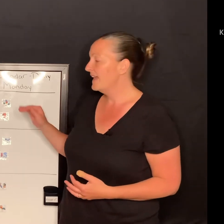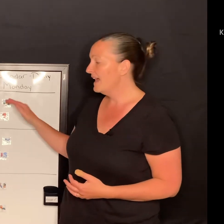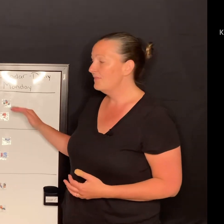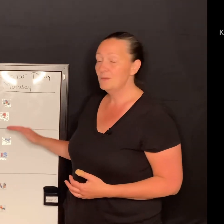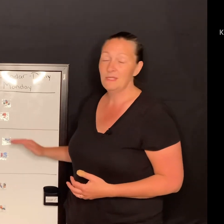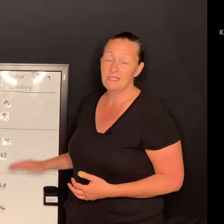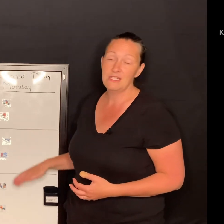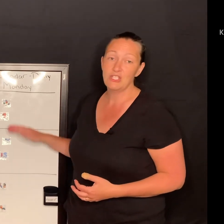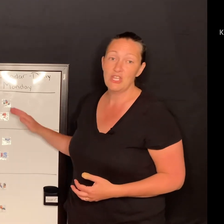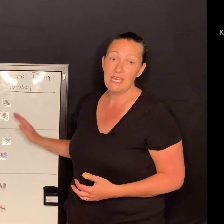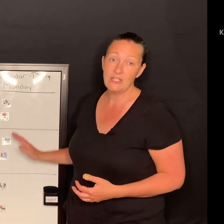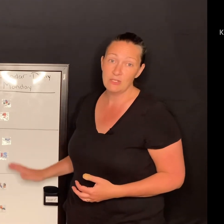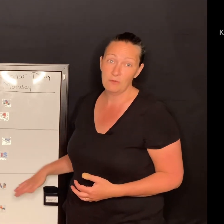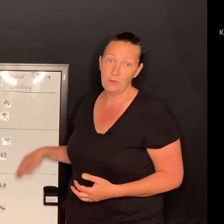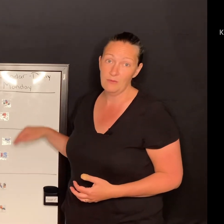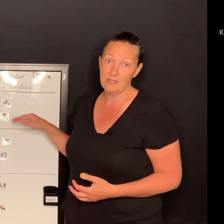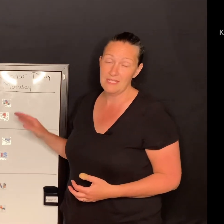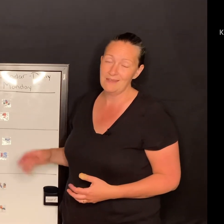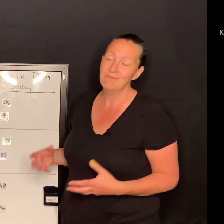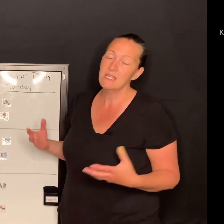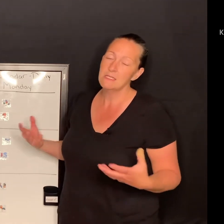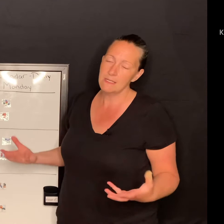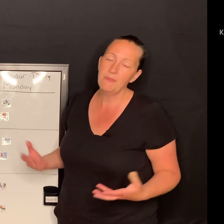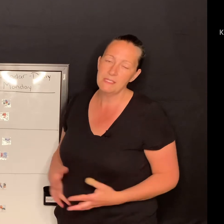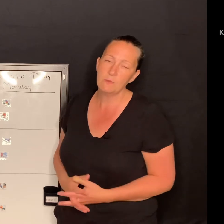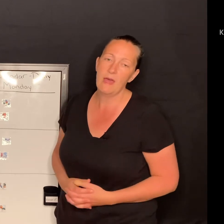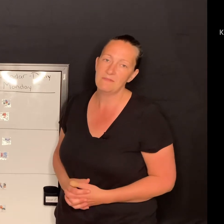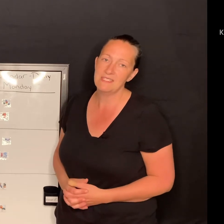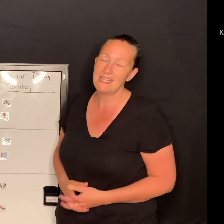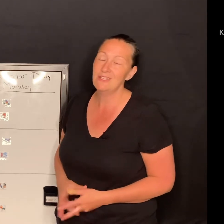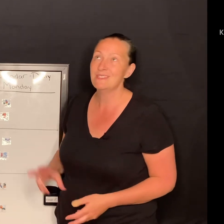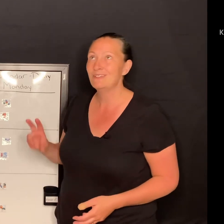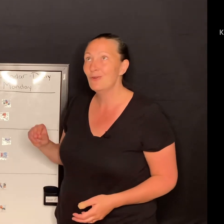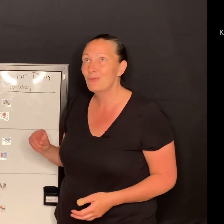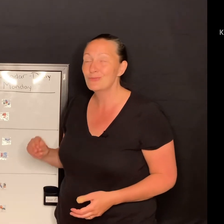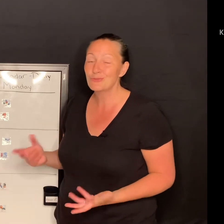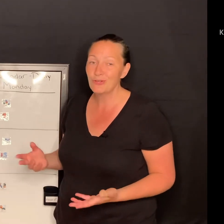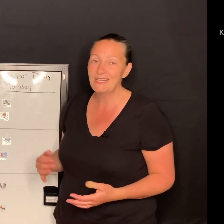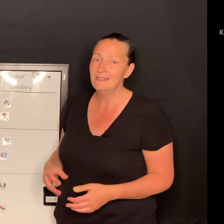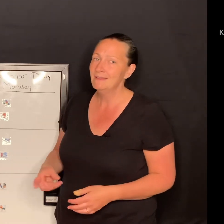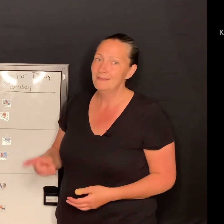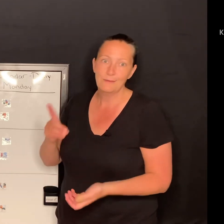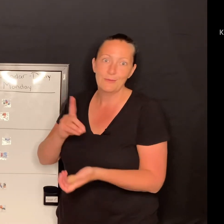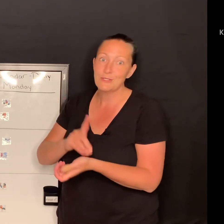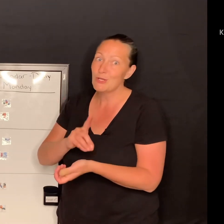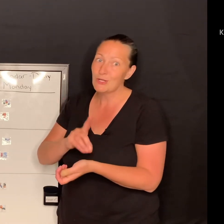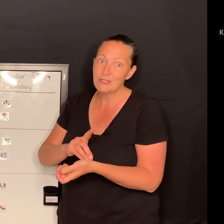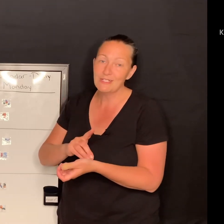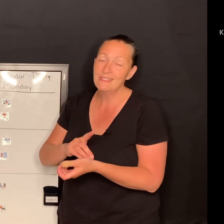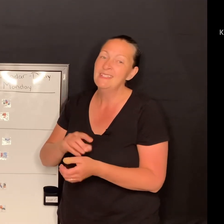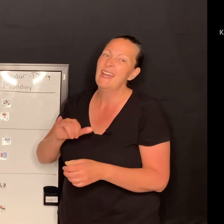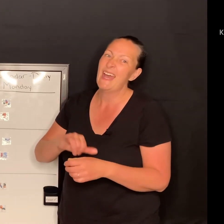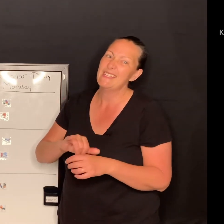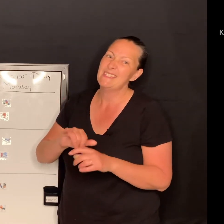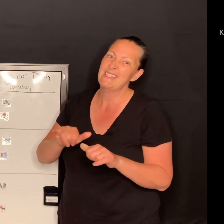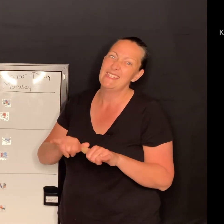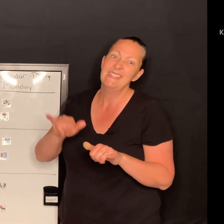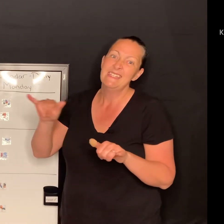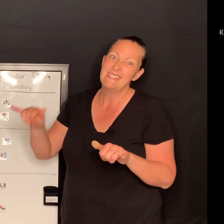the ability to change them throughout the day. Some things will have to stay and you'll say, no, sorry, the doctor has to stay